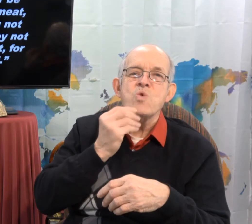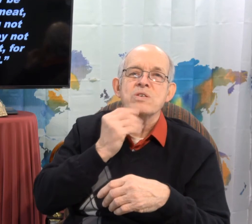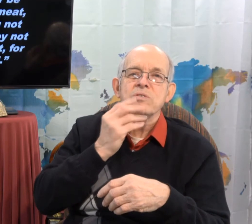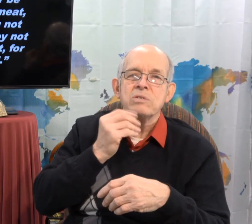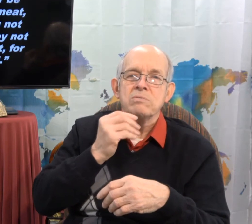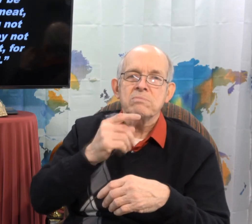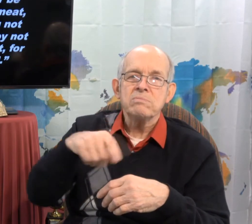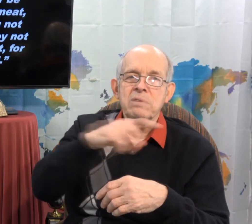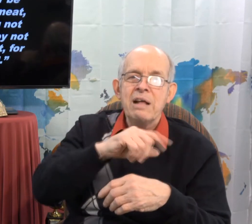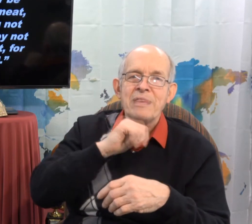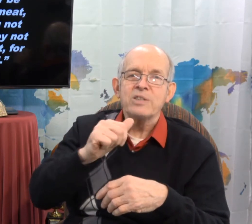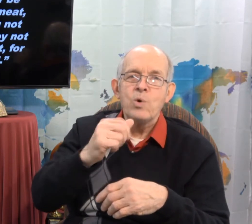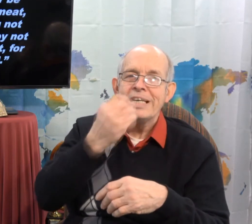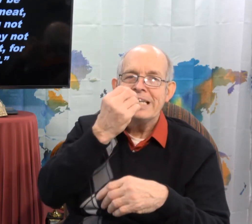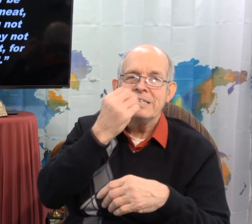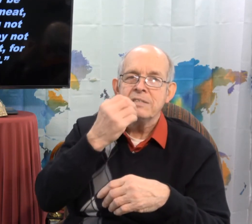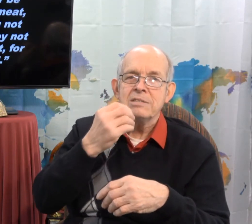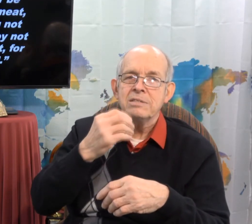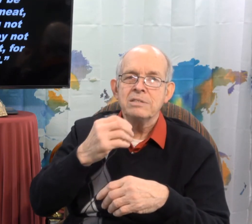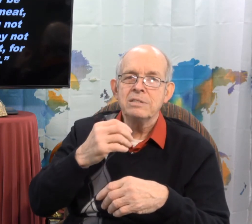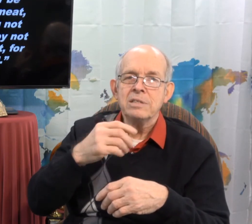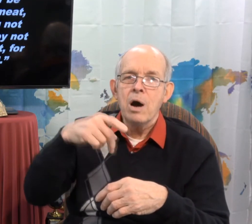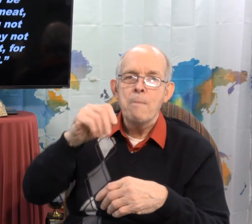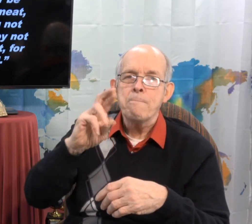Jews. They don't eat poor,